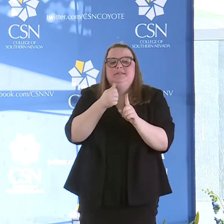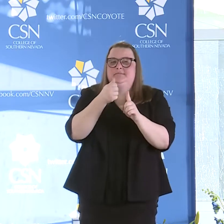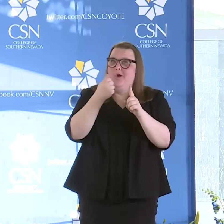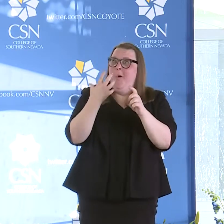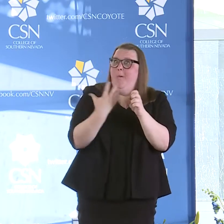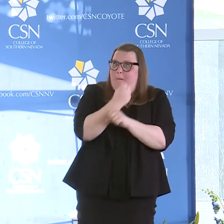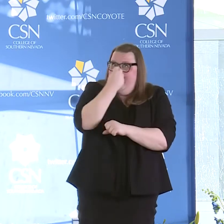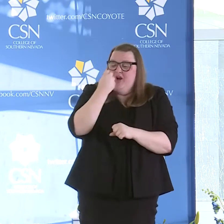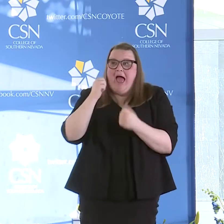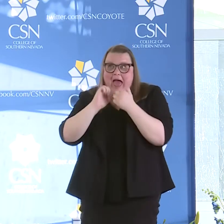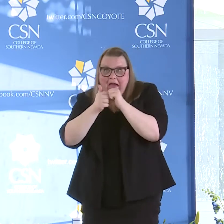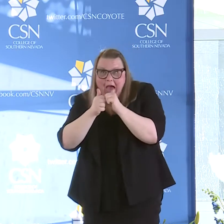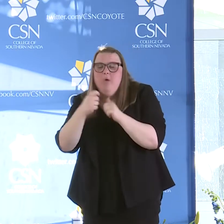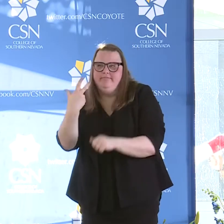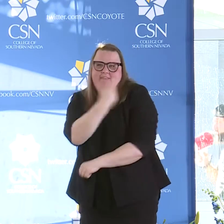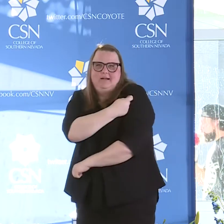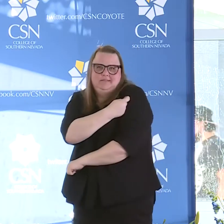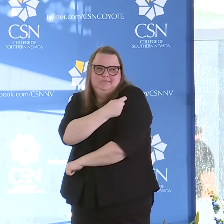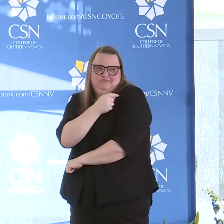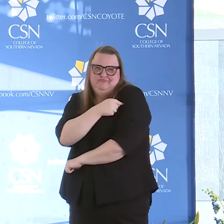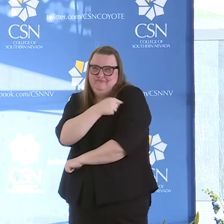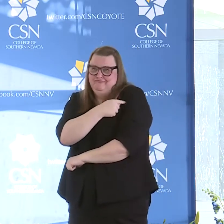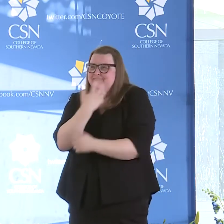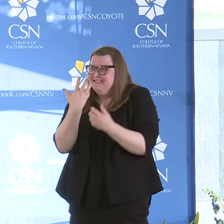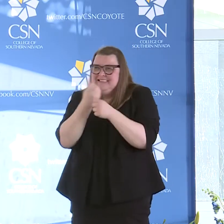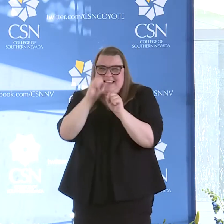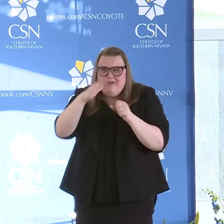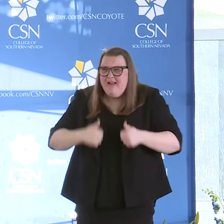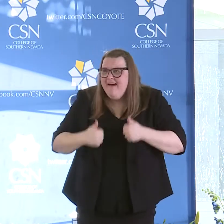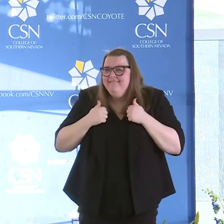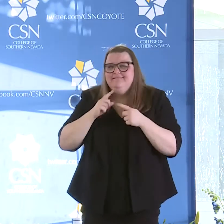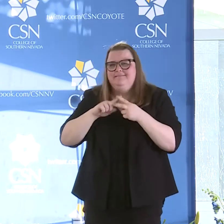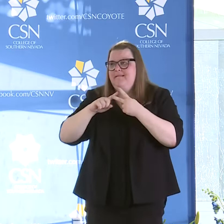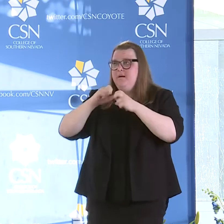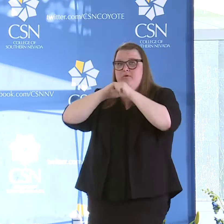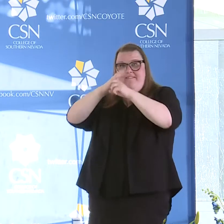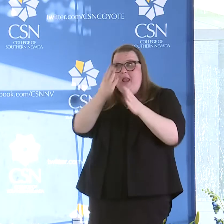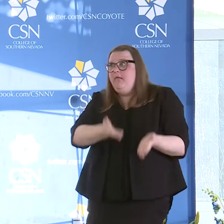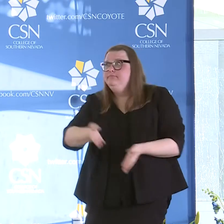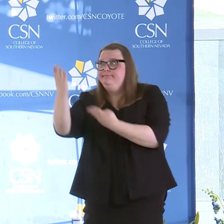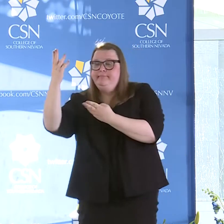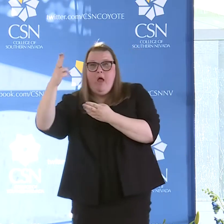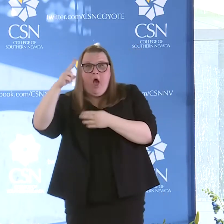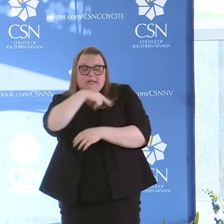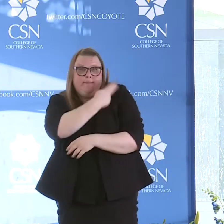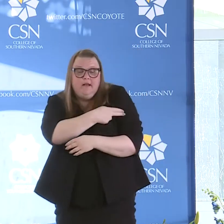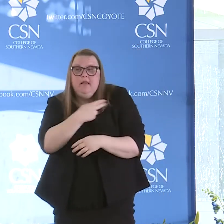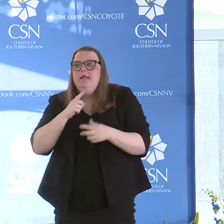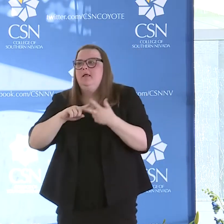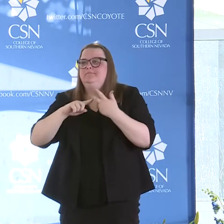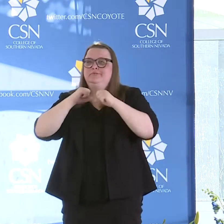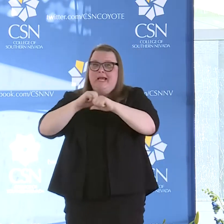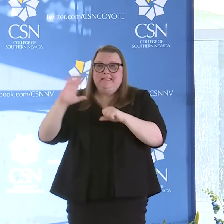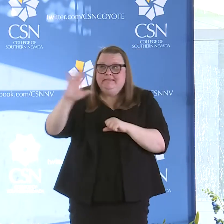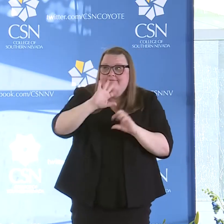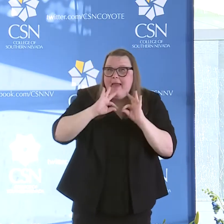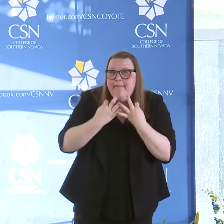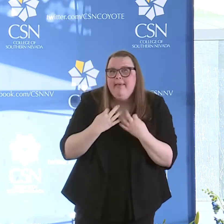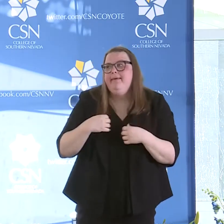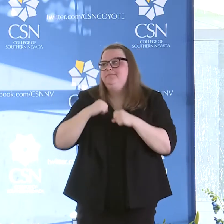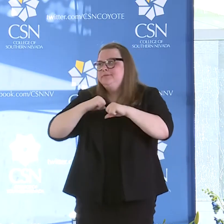they get vaccinated. It is saving lives, it is preventing hospitalizations, it is protecting your family and your